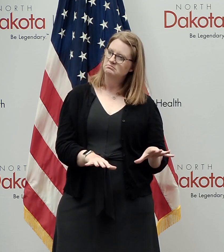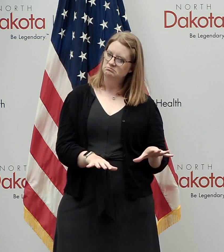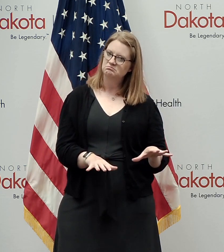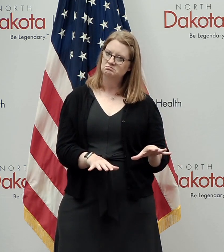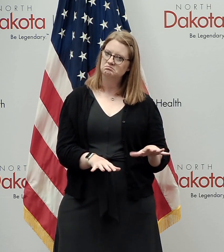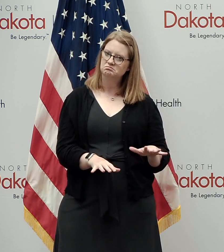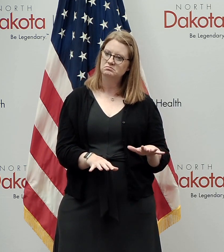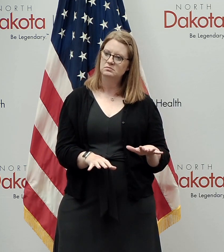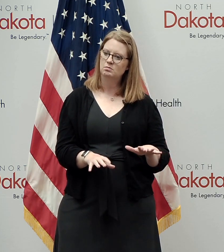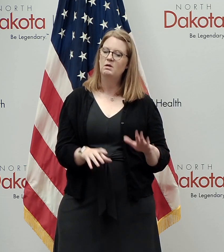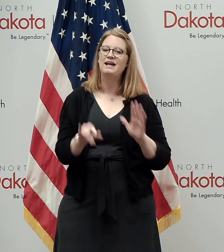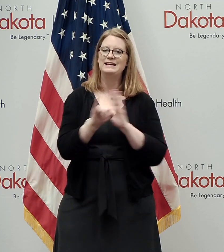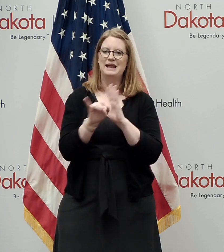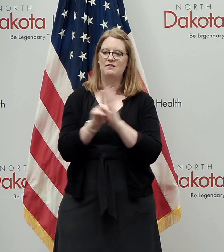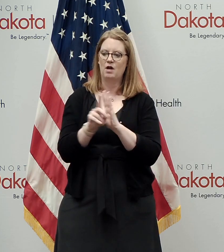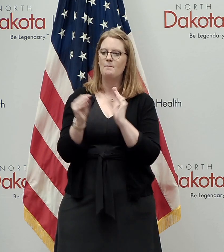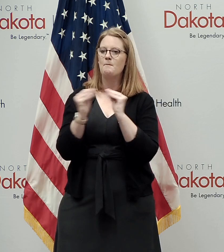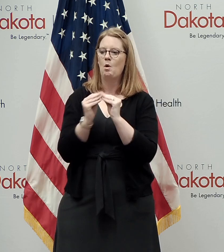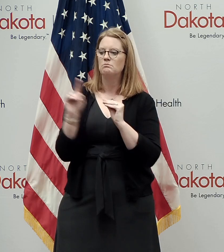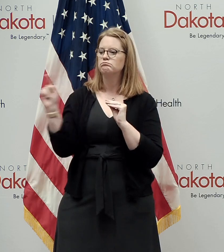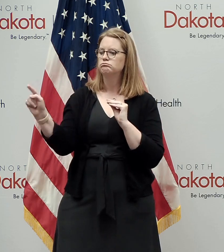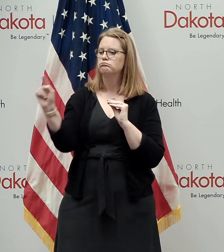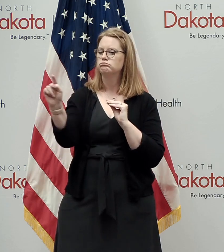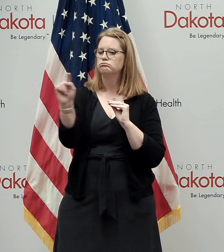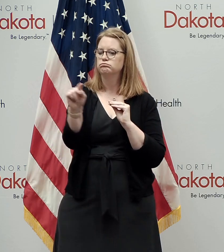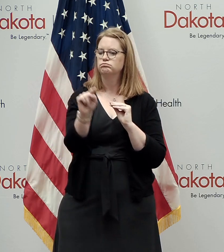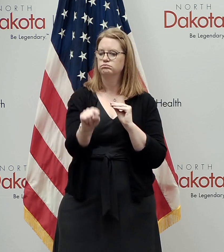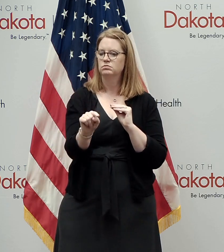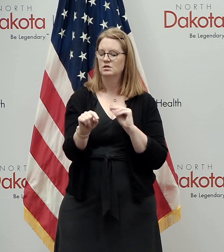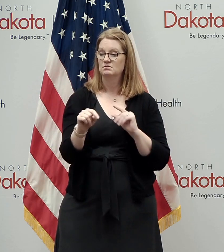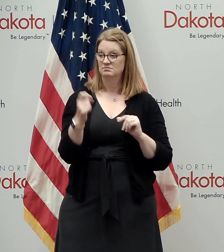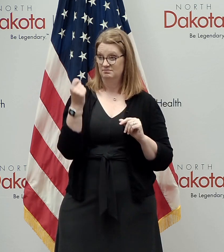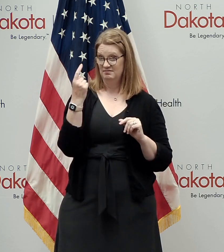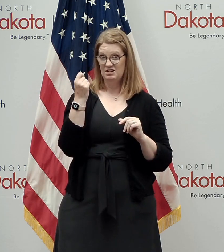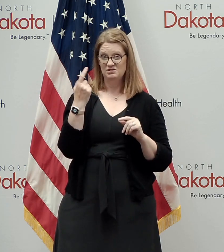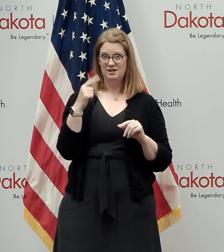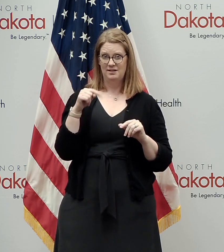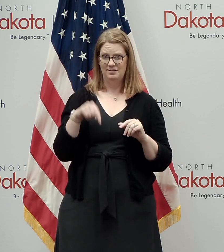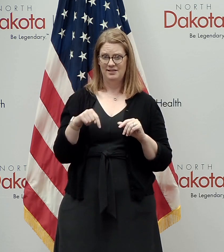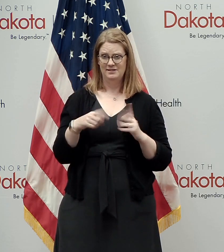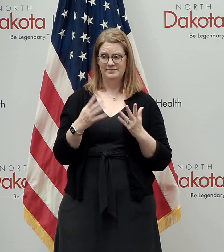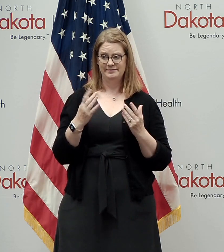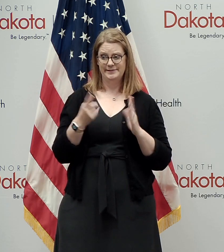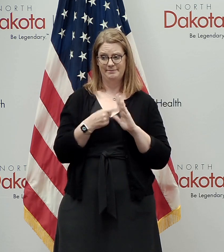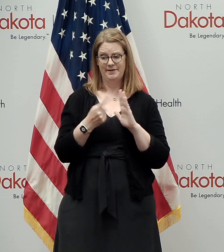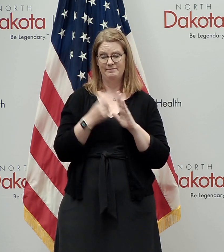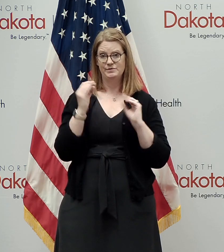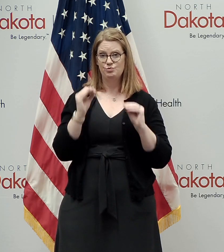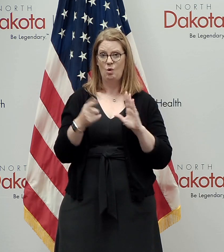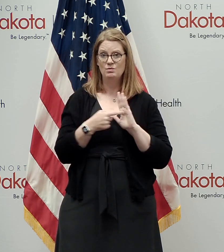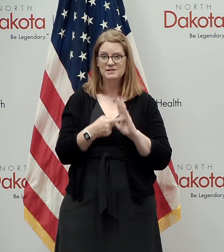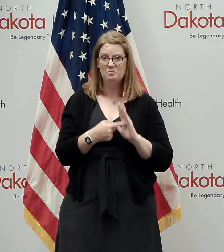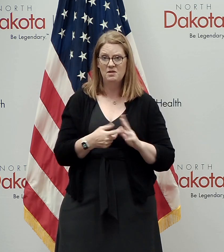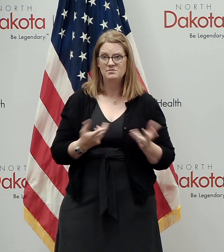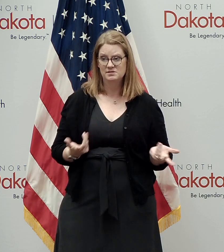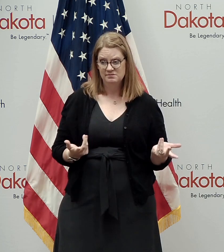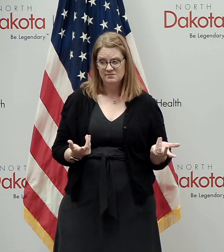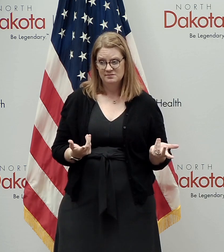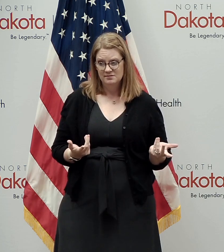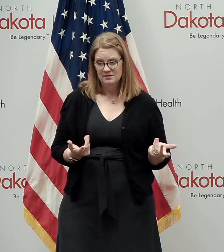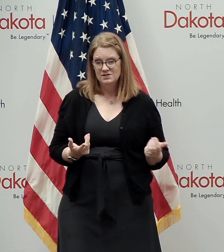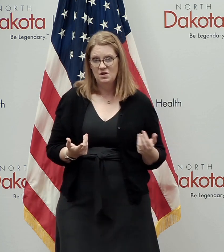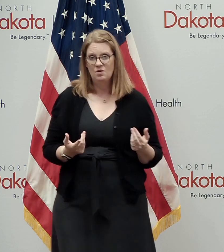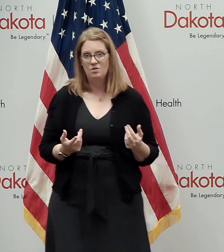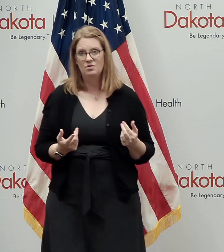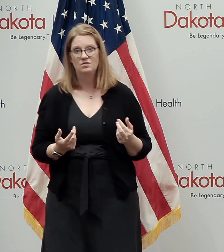cases we'll uncover. But when we're uncovering a disease that is asymptomatic, that's a good thing, because then we can ask the people that are